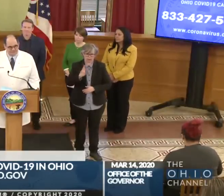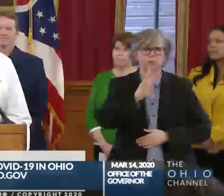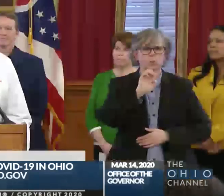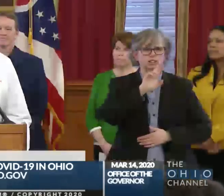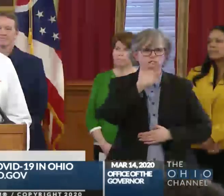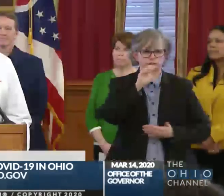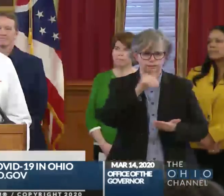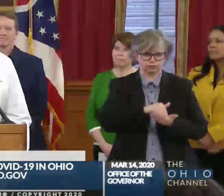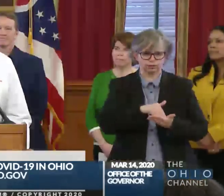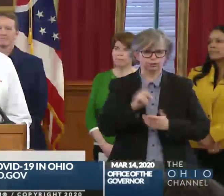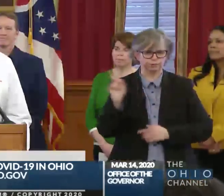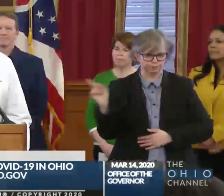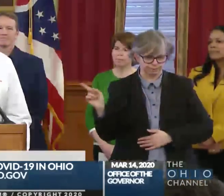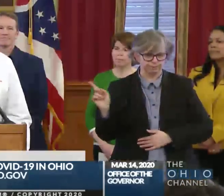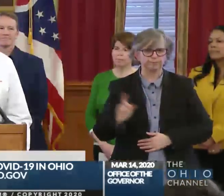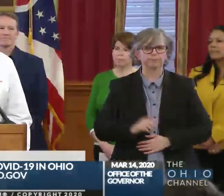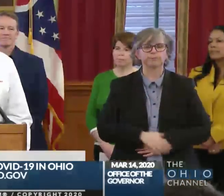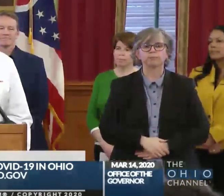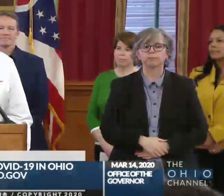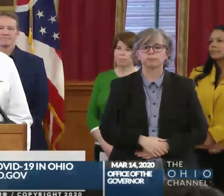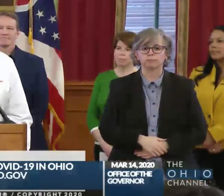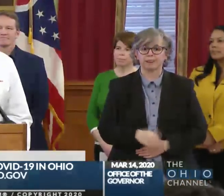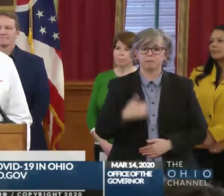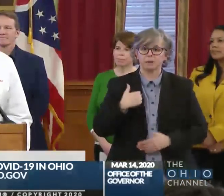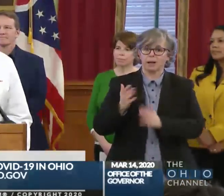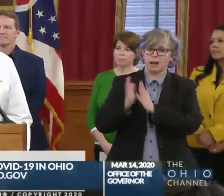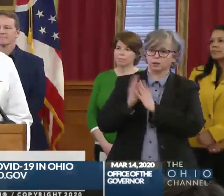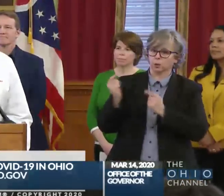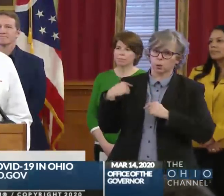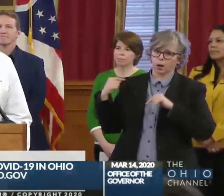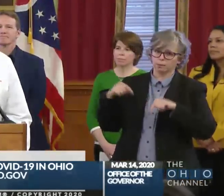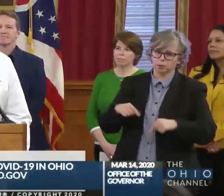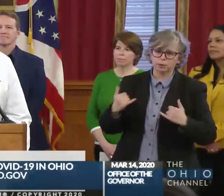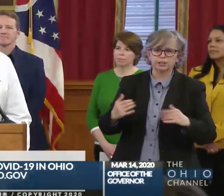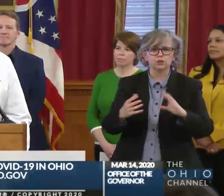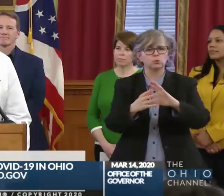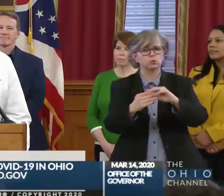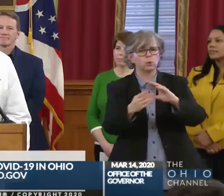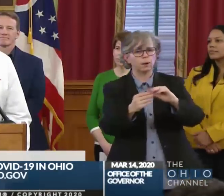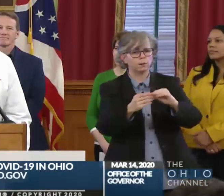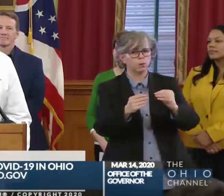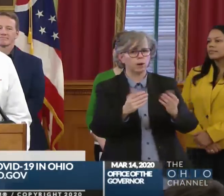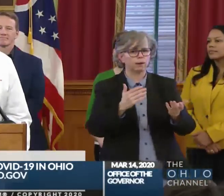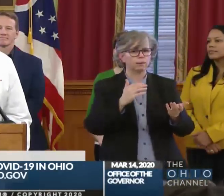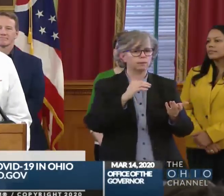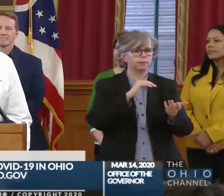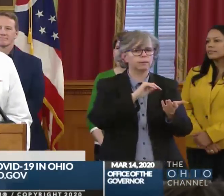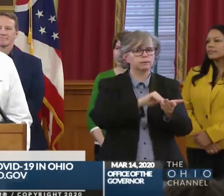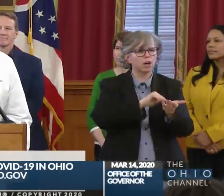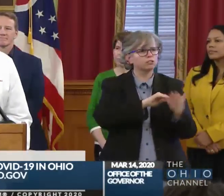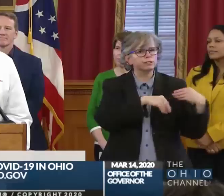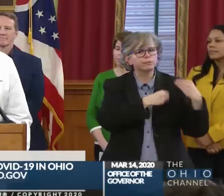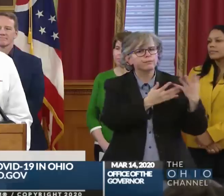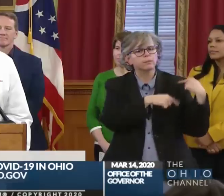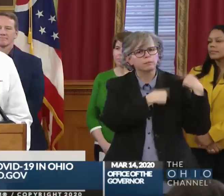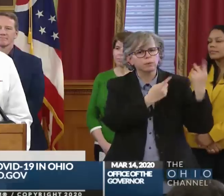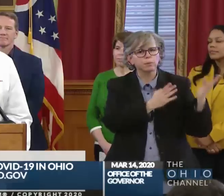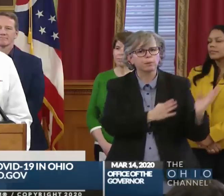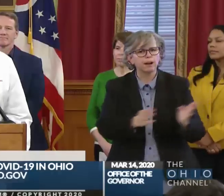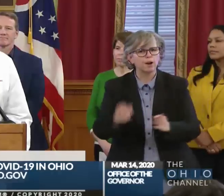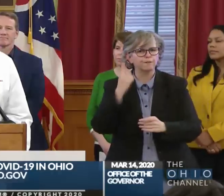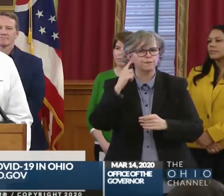and physicians and providers in general have been taking over the past week related to the COVID-19 outbreak. I think many of you have